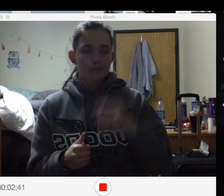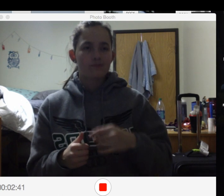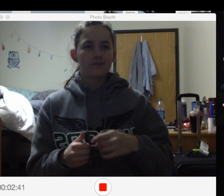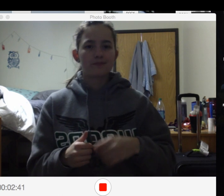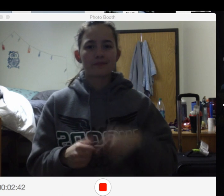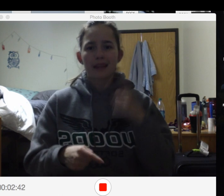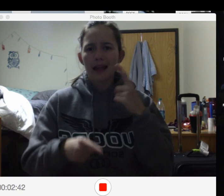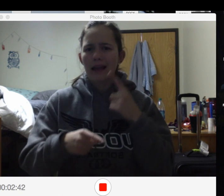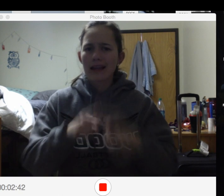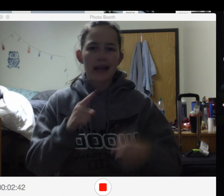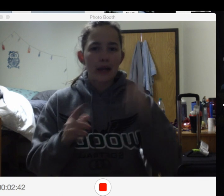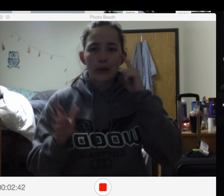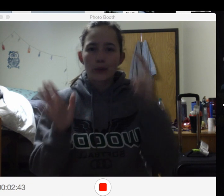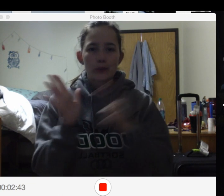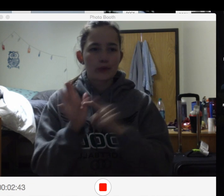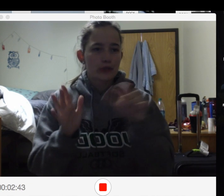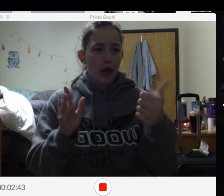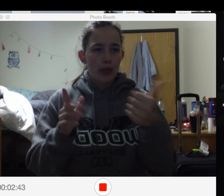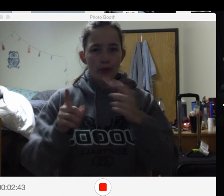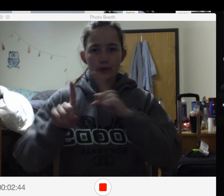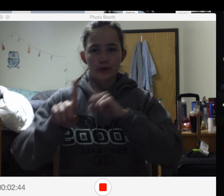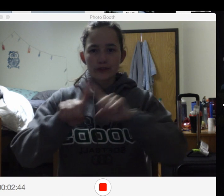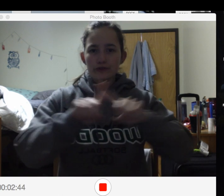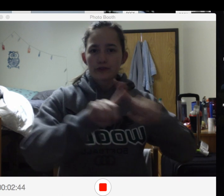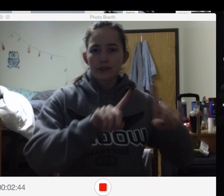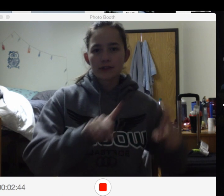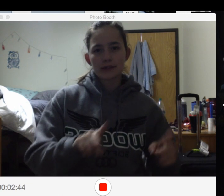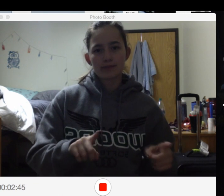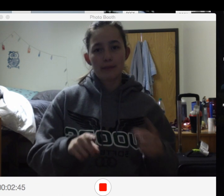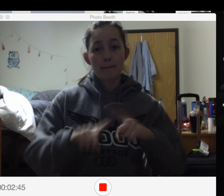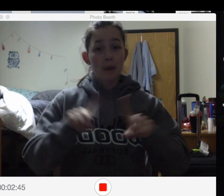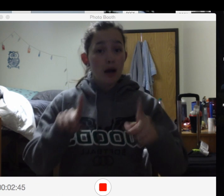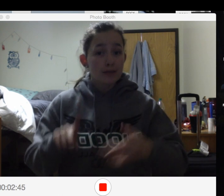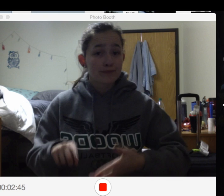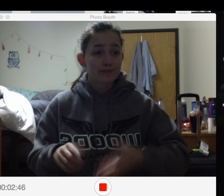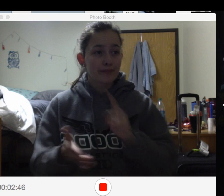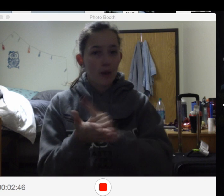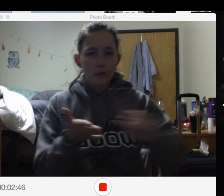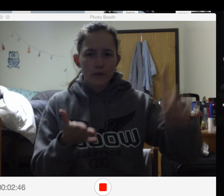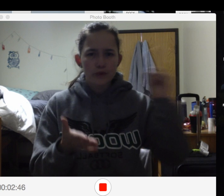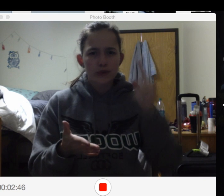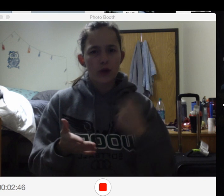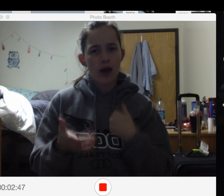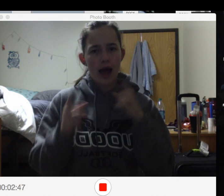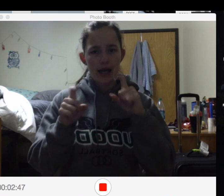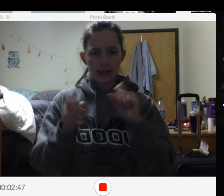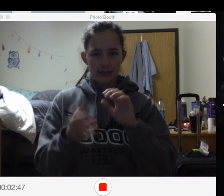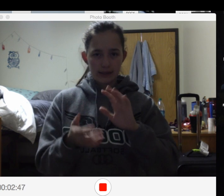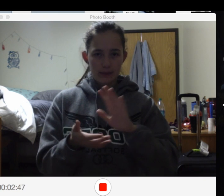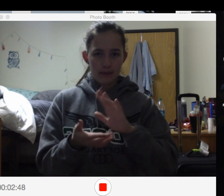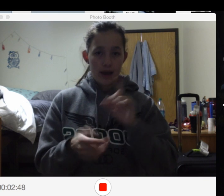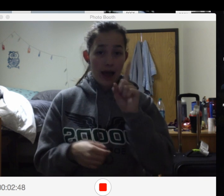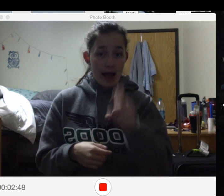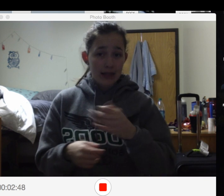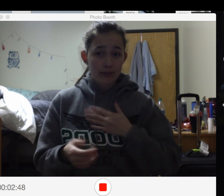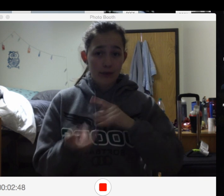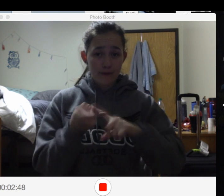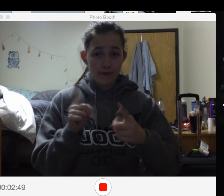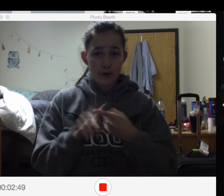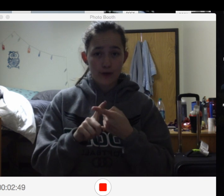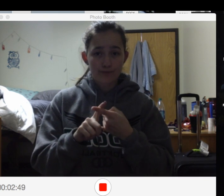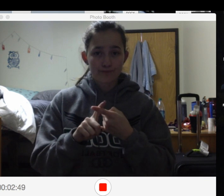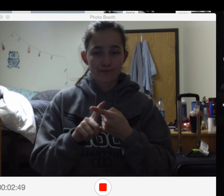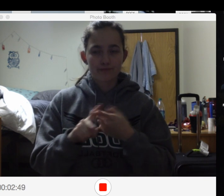else's. But a couple of weeks ago, I asked a bunch of friends to Google Egypt and to send me screenshots of what they